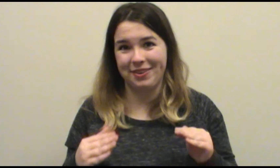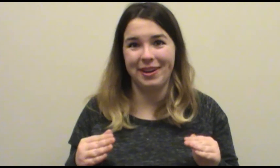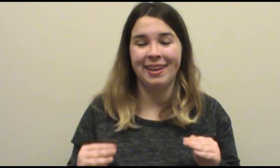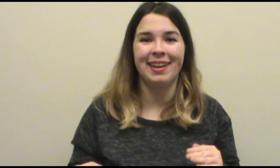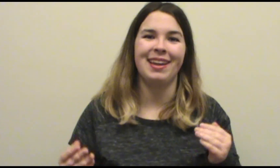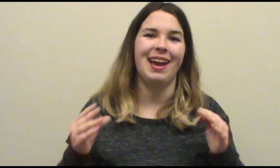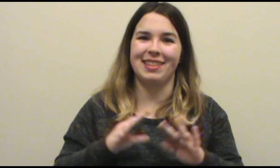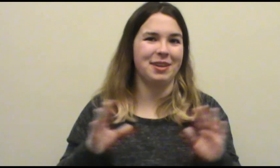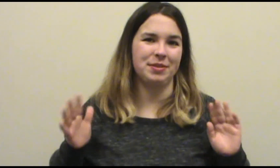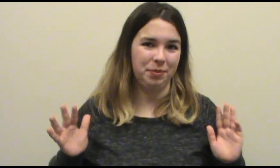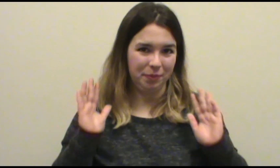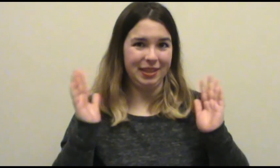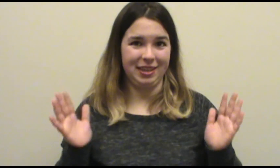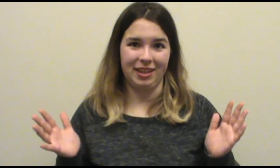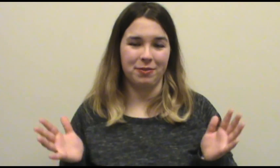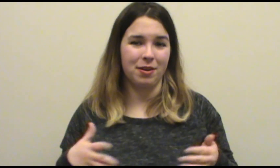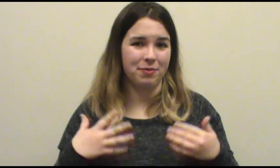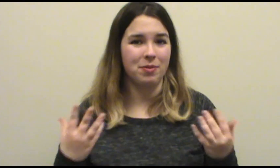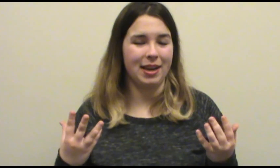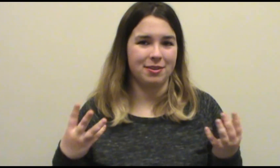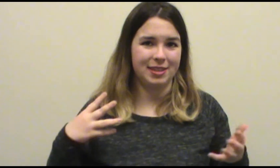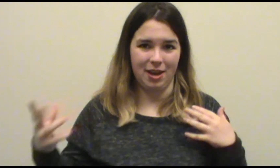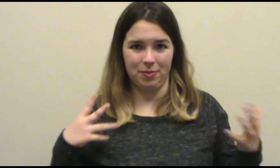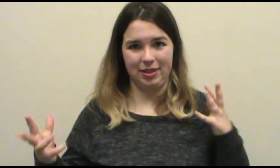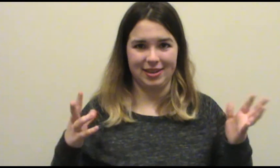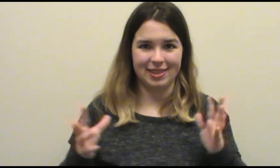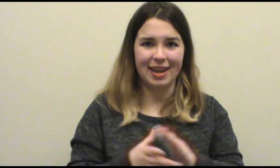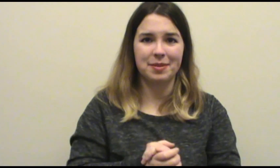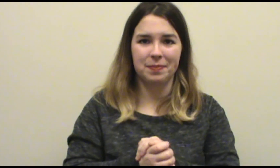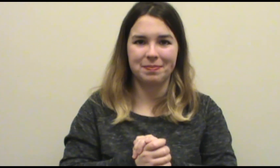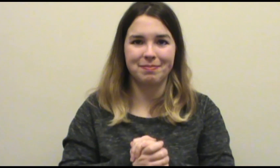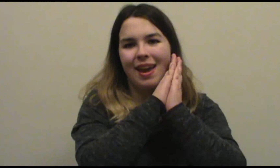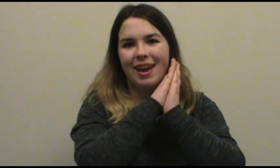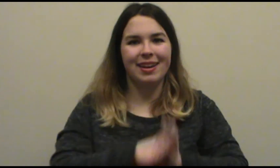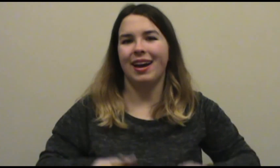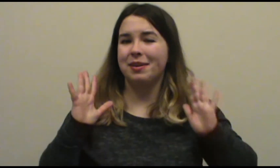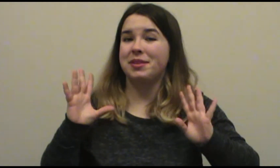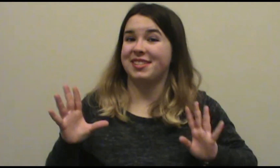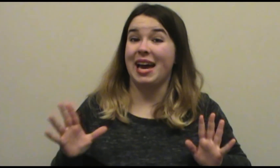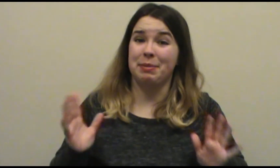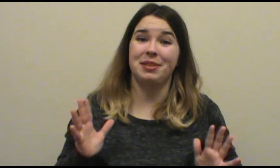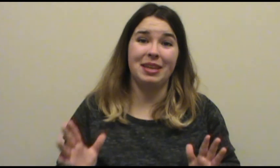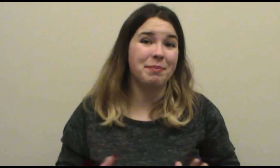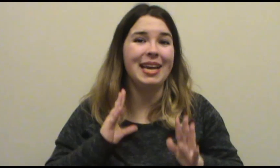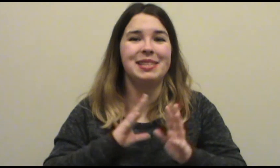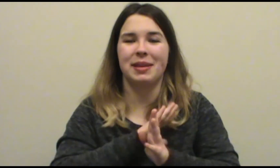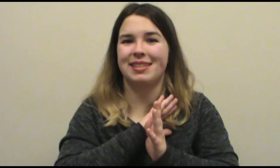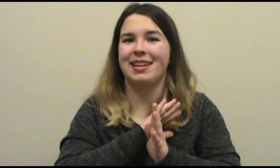it, I think was really clever of the writers and how well they did that. And I am just absolutely amazed because I did